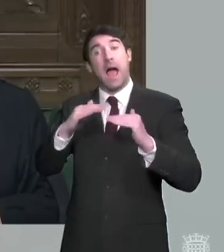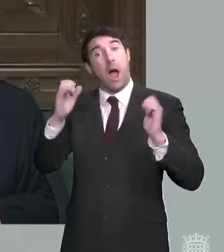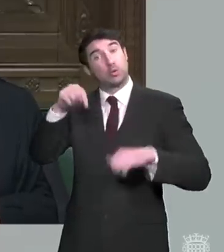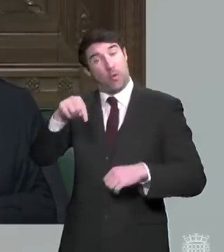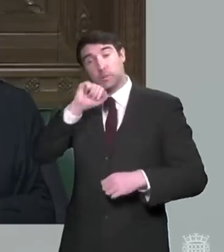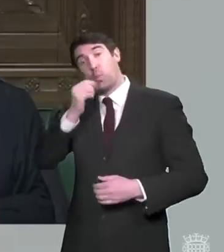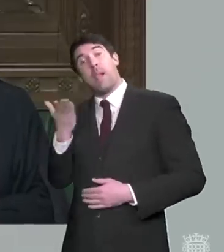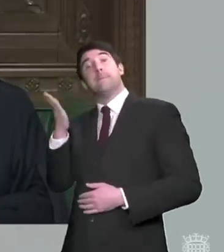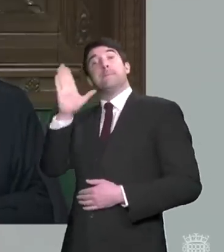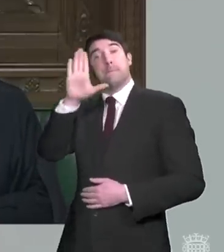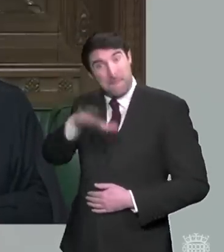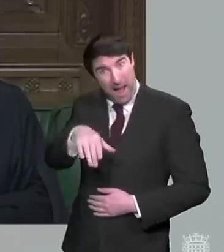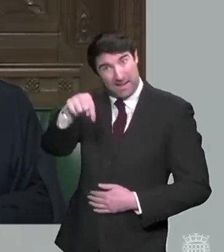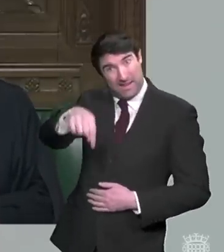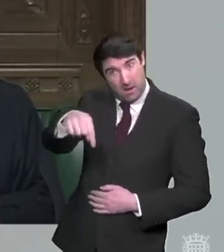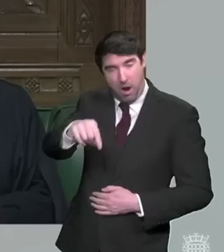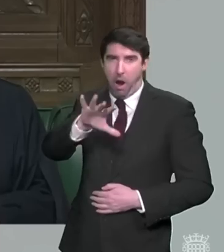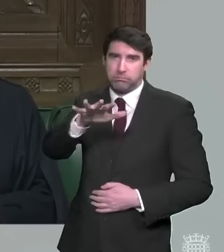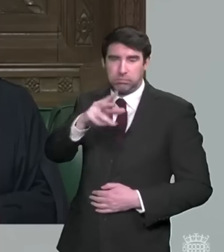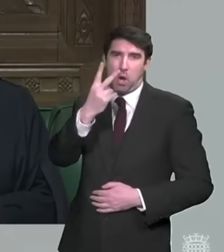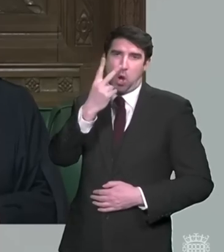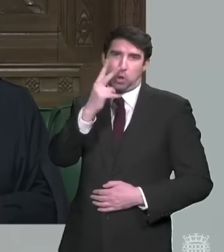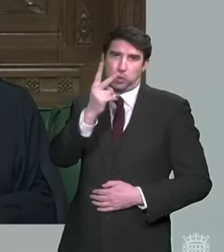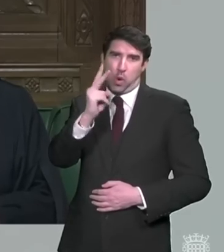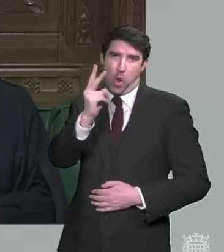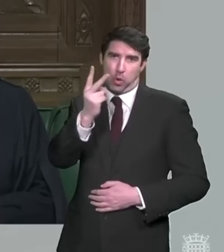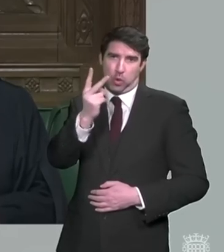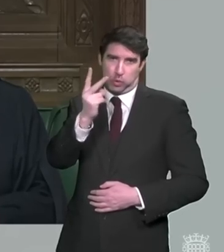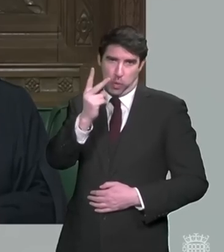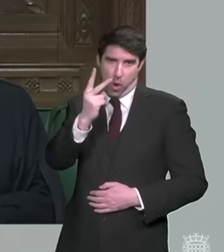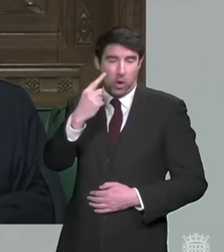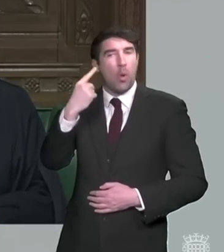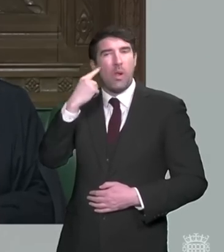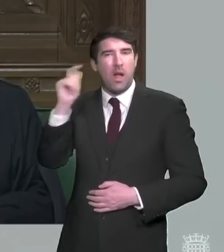to resume its sitting at approximately 2 o'clock. The division's bells will be